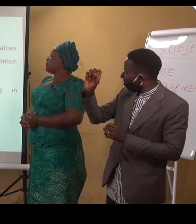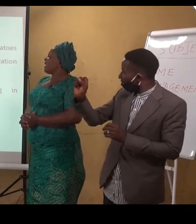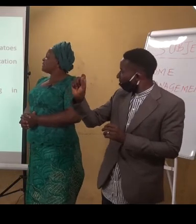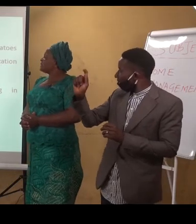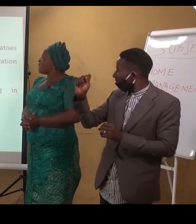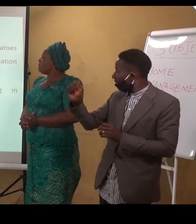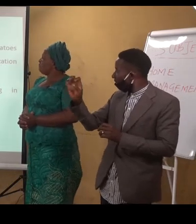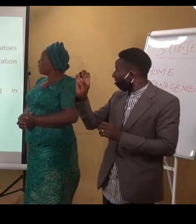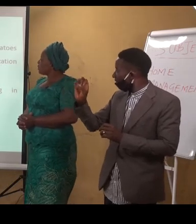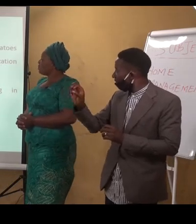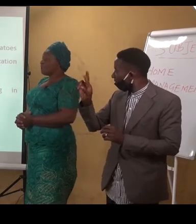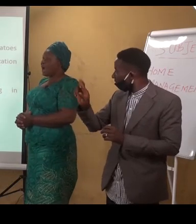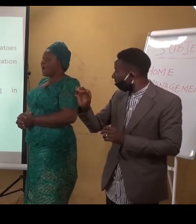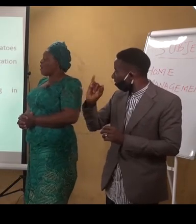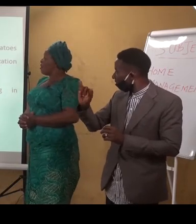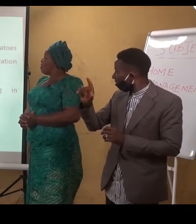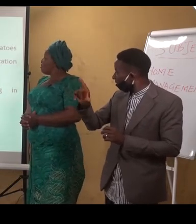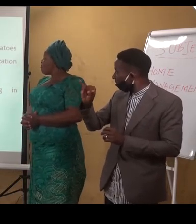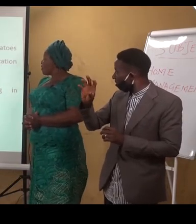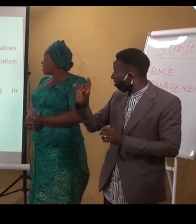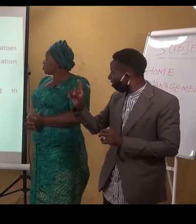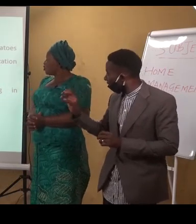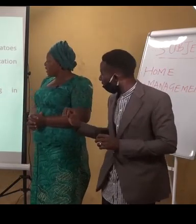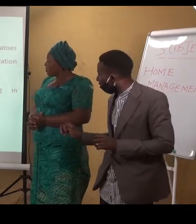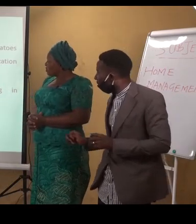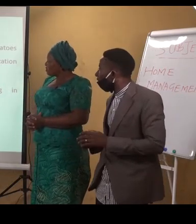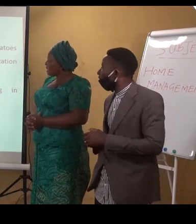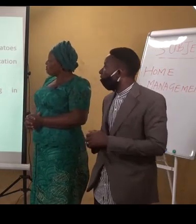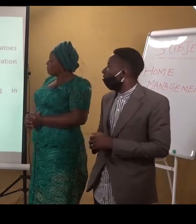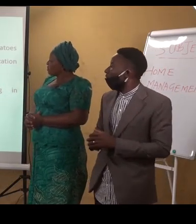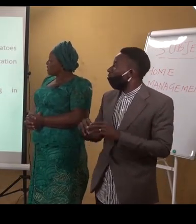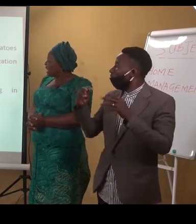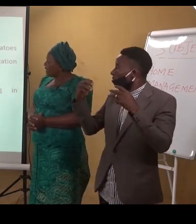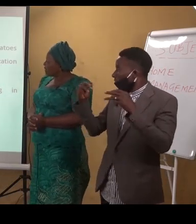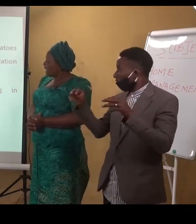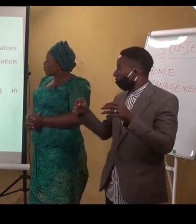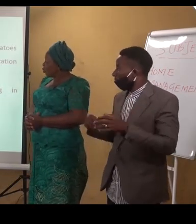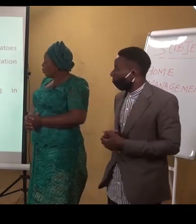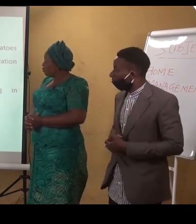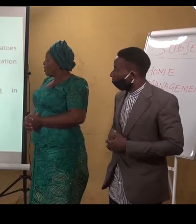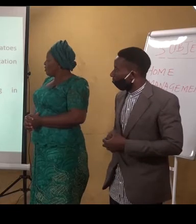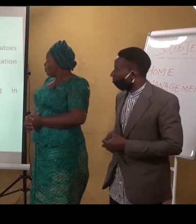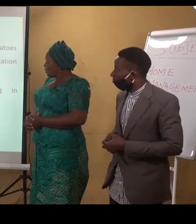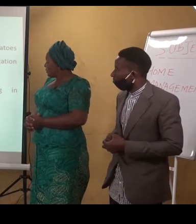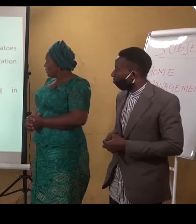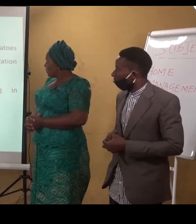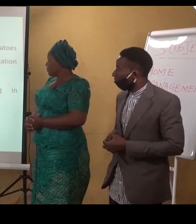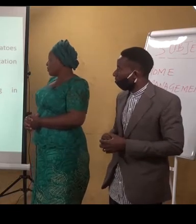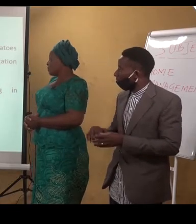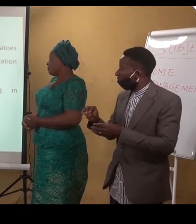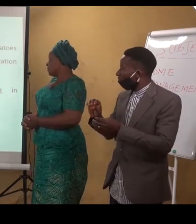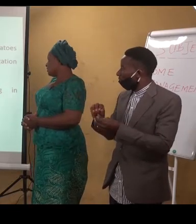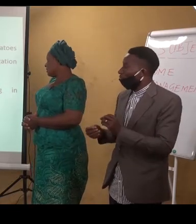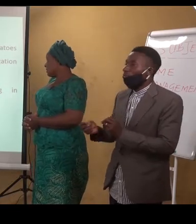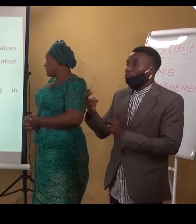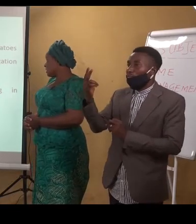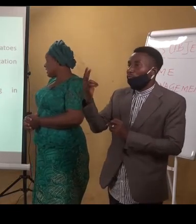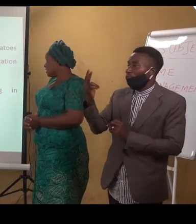Give step-by-step method of how fresh tomatoes can be preserved at home using